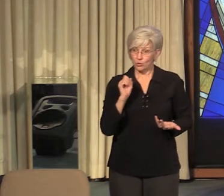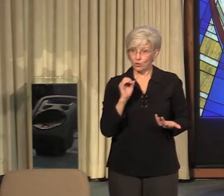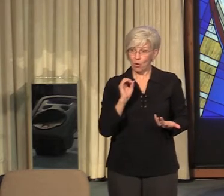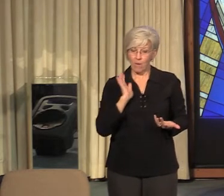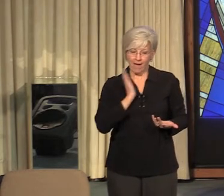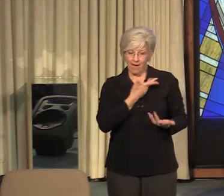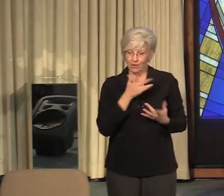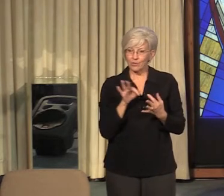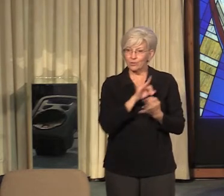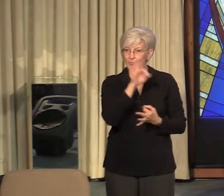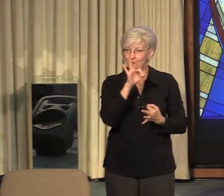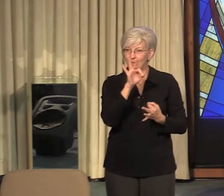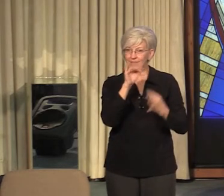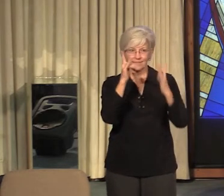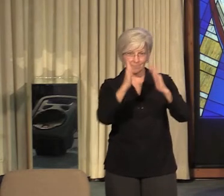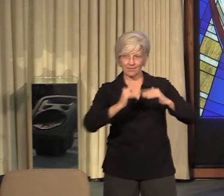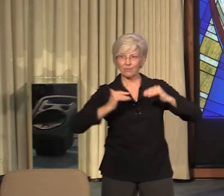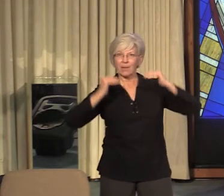little bit higher,